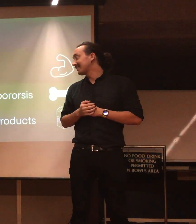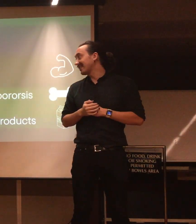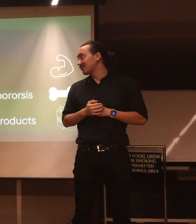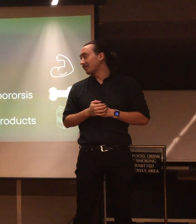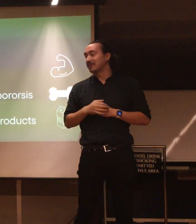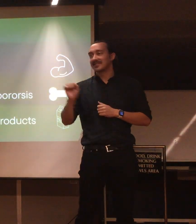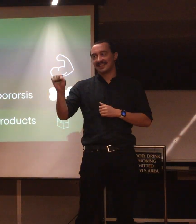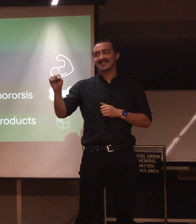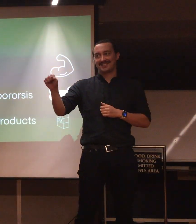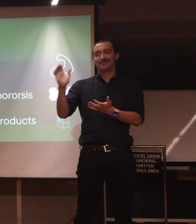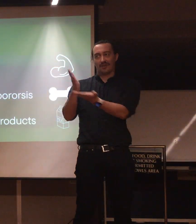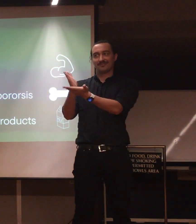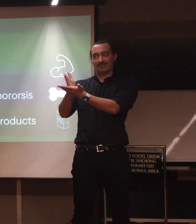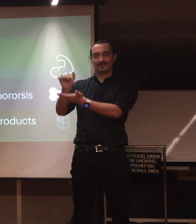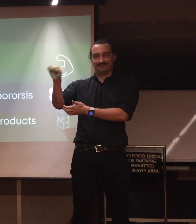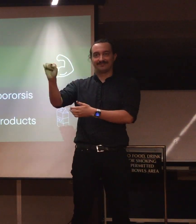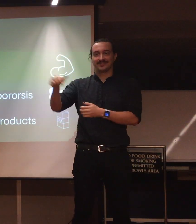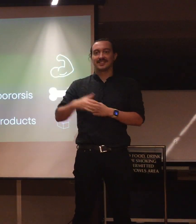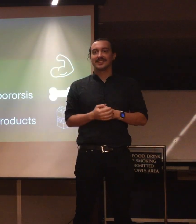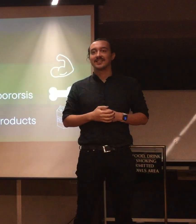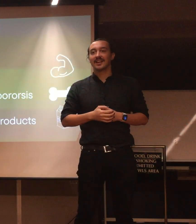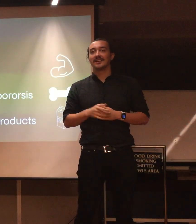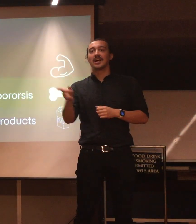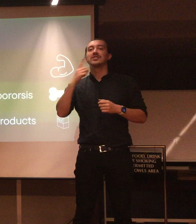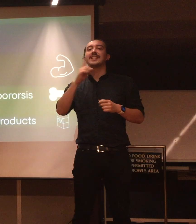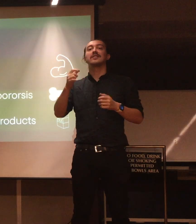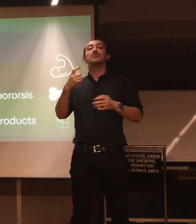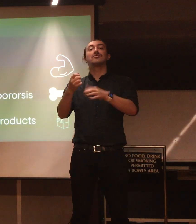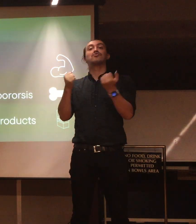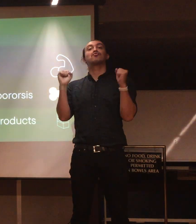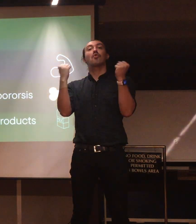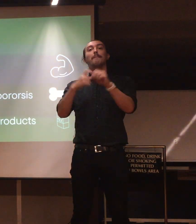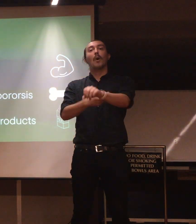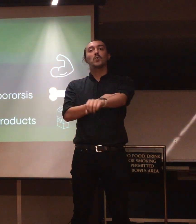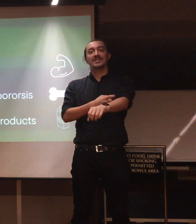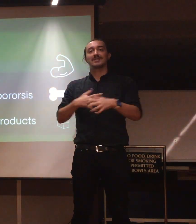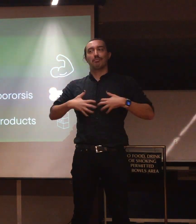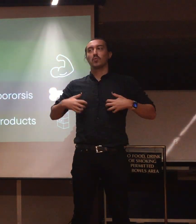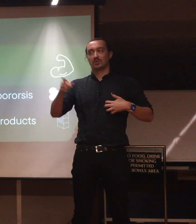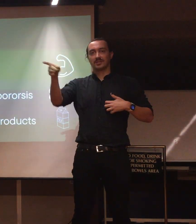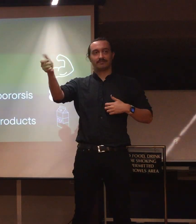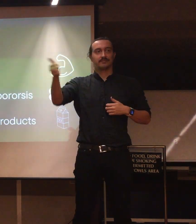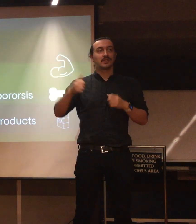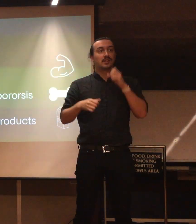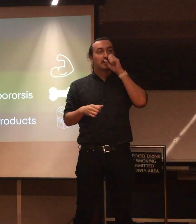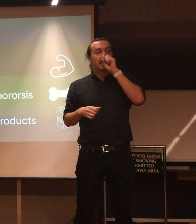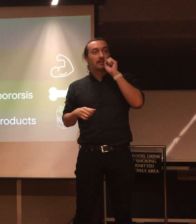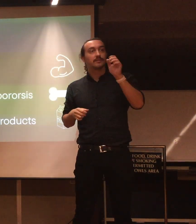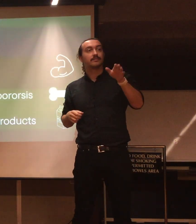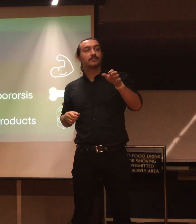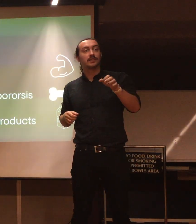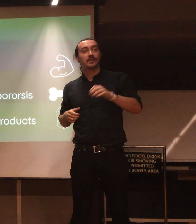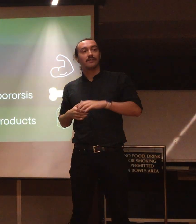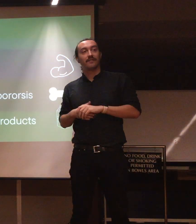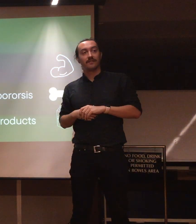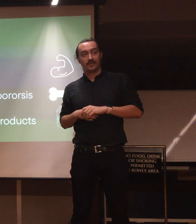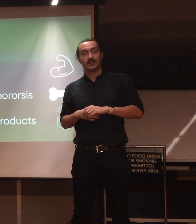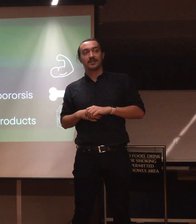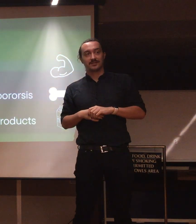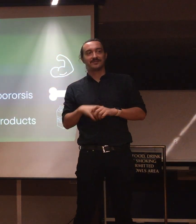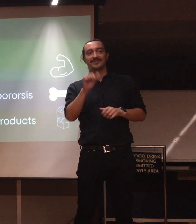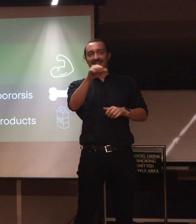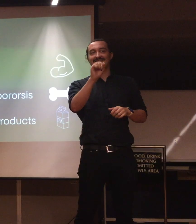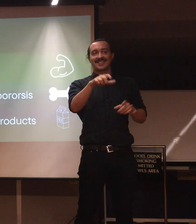bones. Bones, Yes. absolutely, yes, fantastic. Yeah. Yep. Vitamin D3.